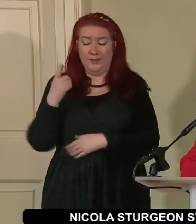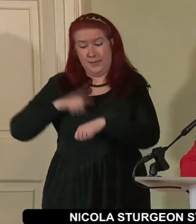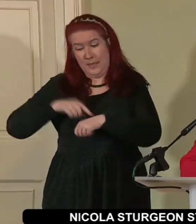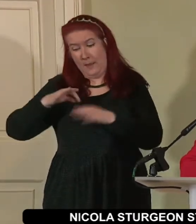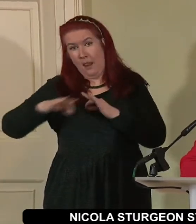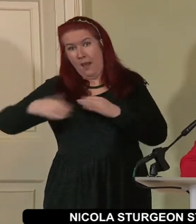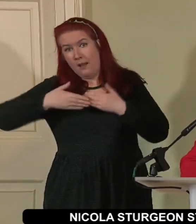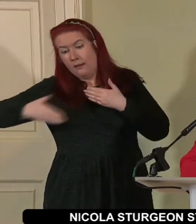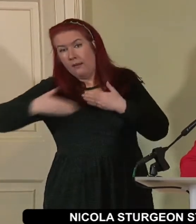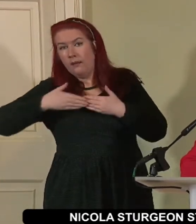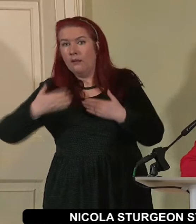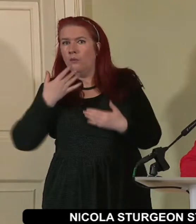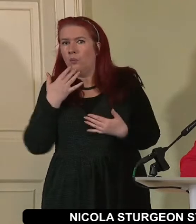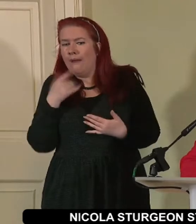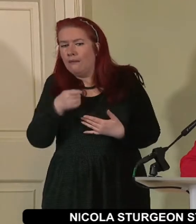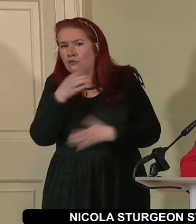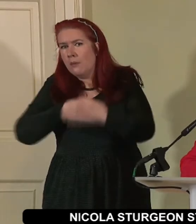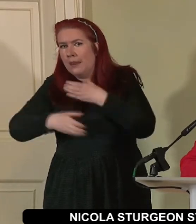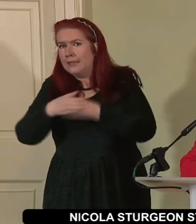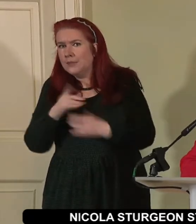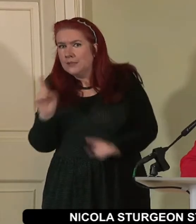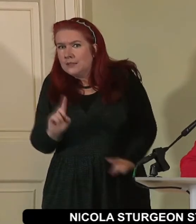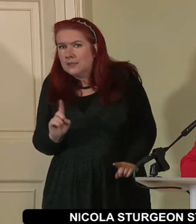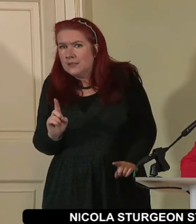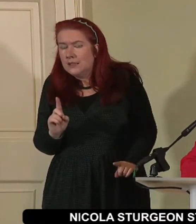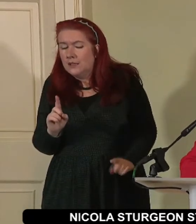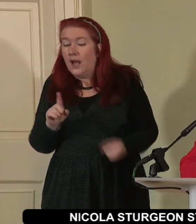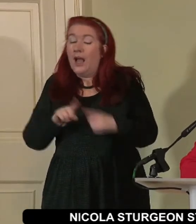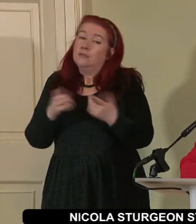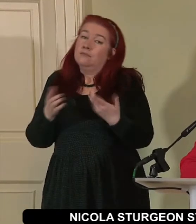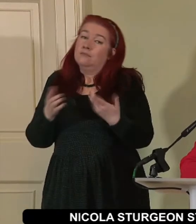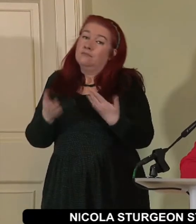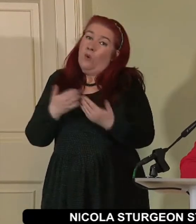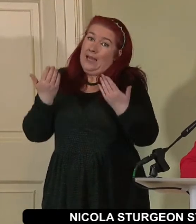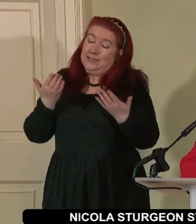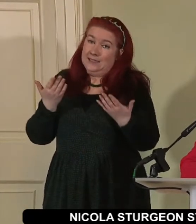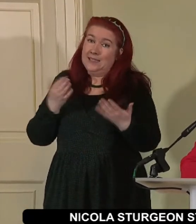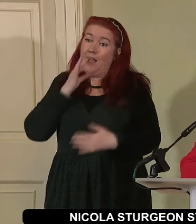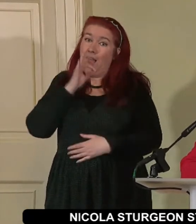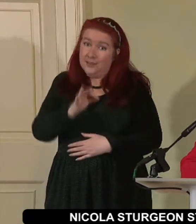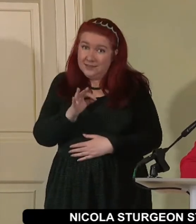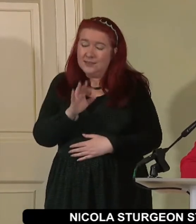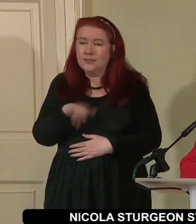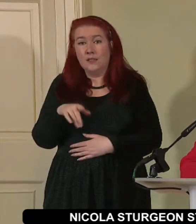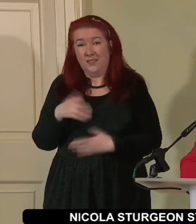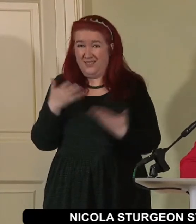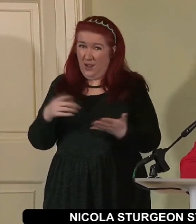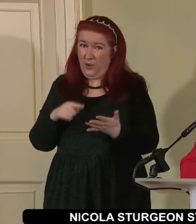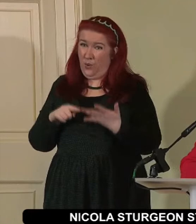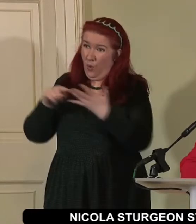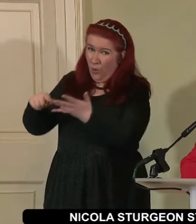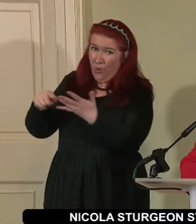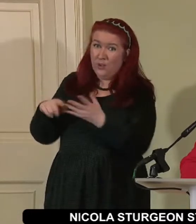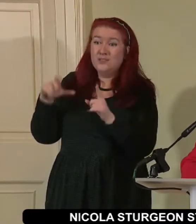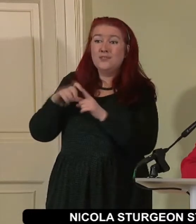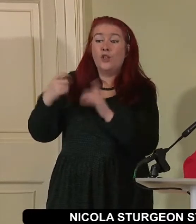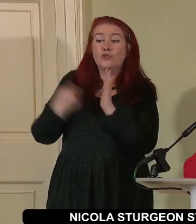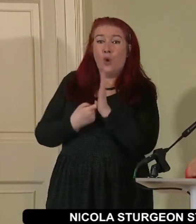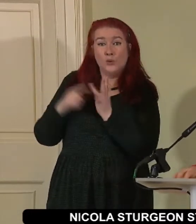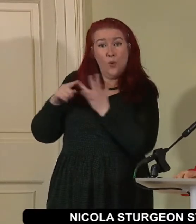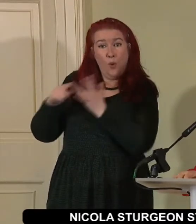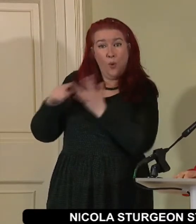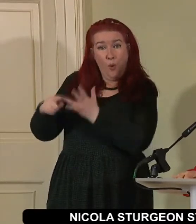now for your replacement? And on a slightly lighter note, do you now owe Douglas Ross